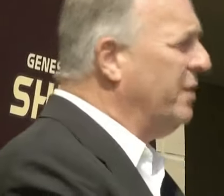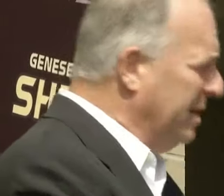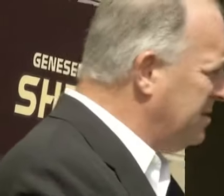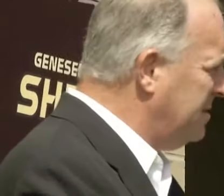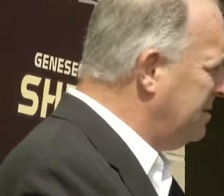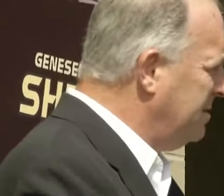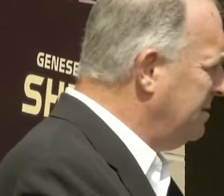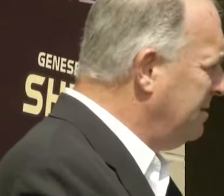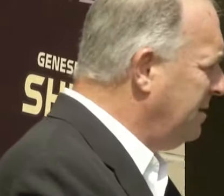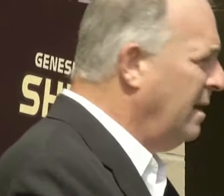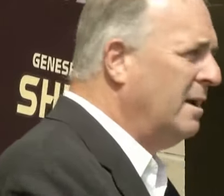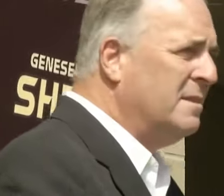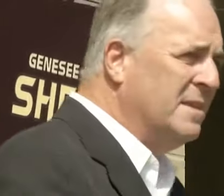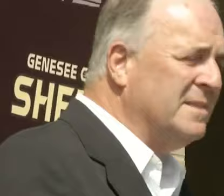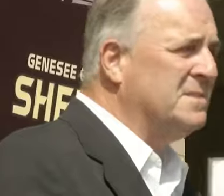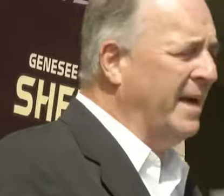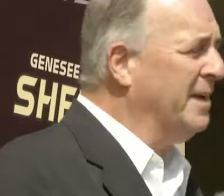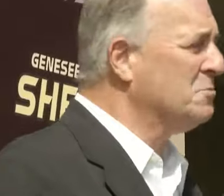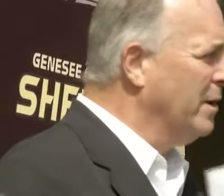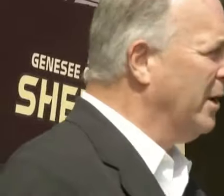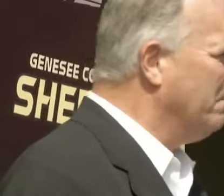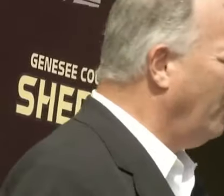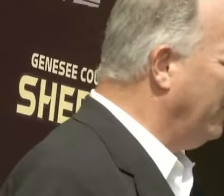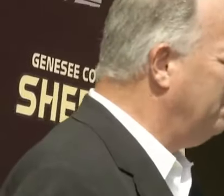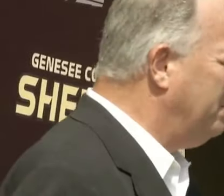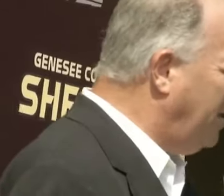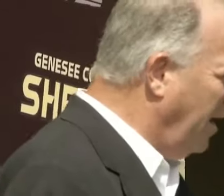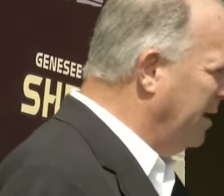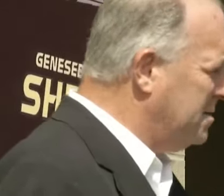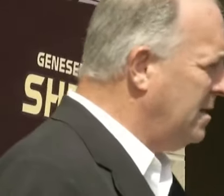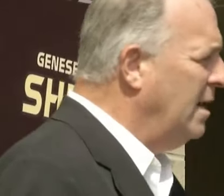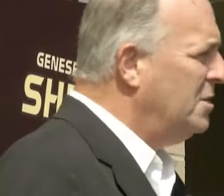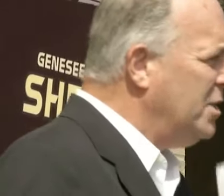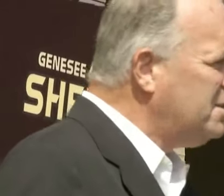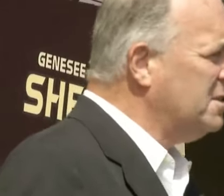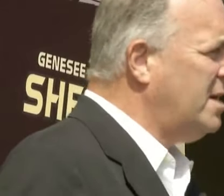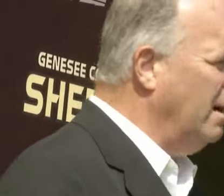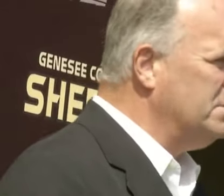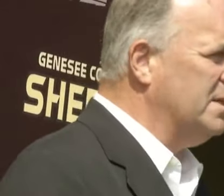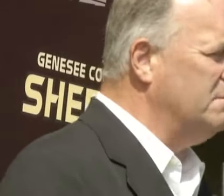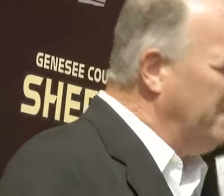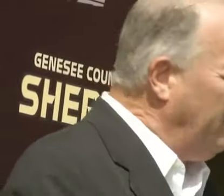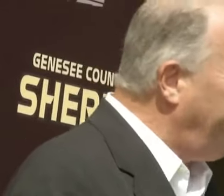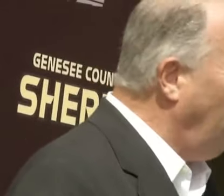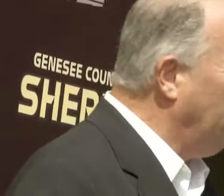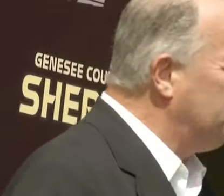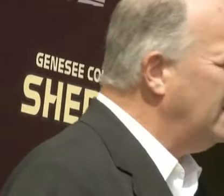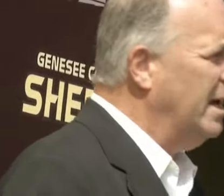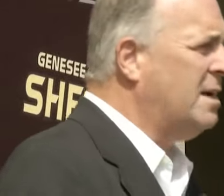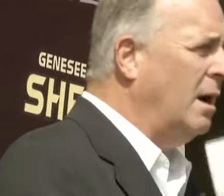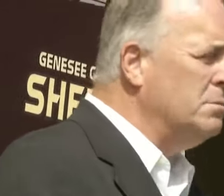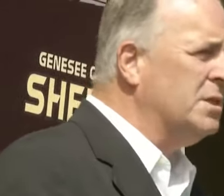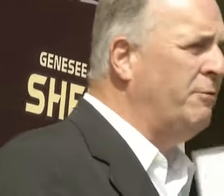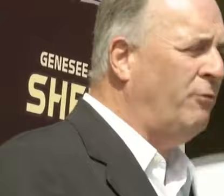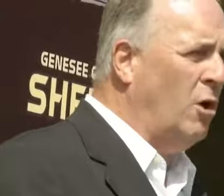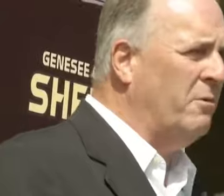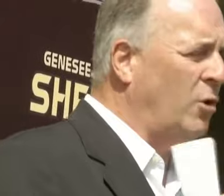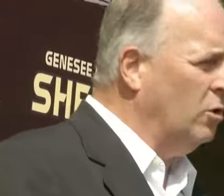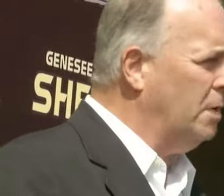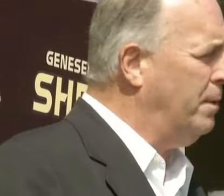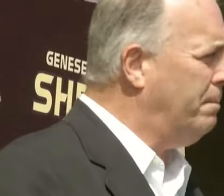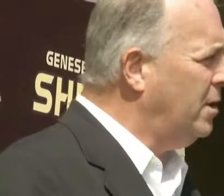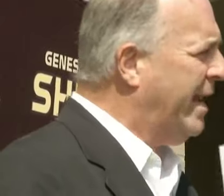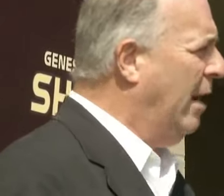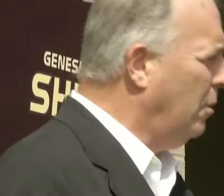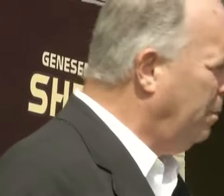then this. This day is really important because justice comes in many forms. It comes in the form